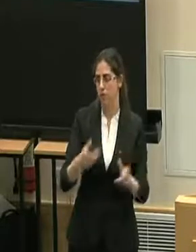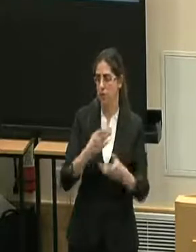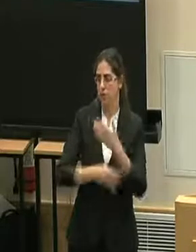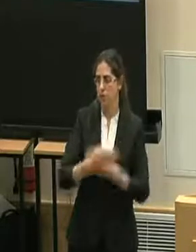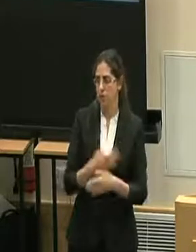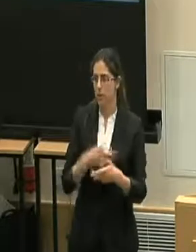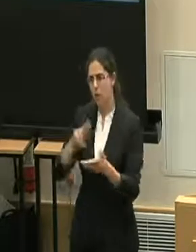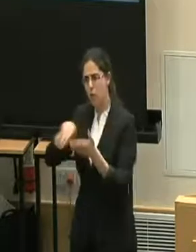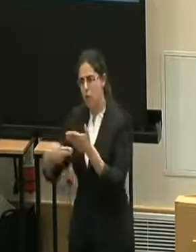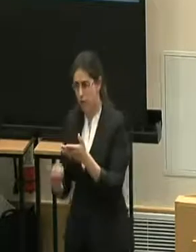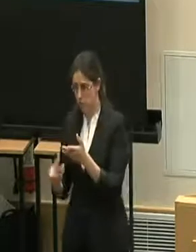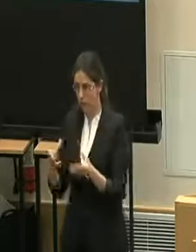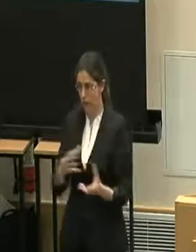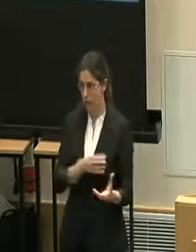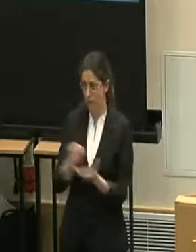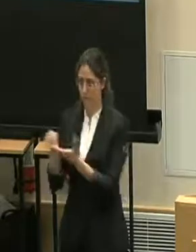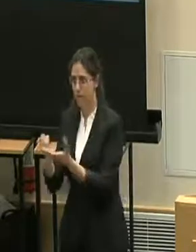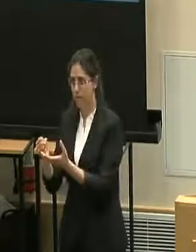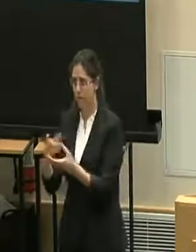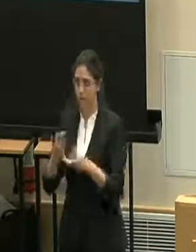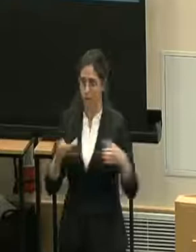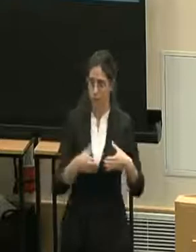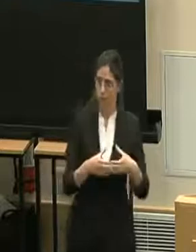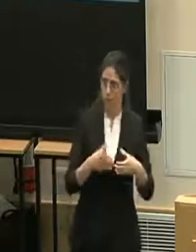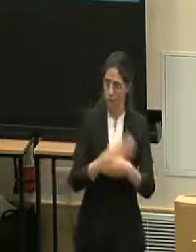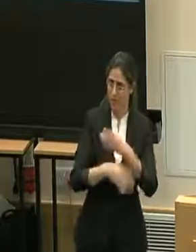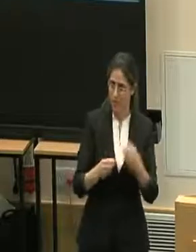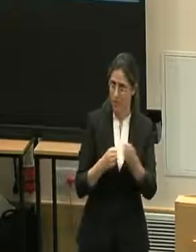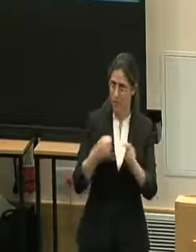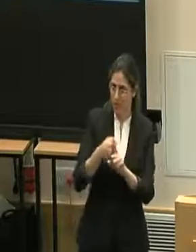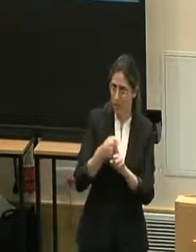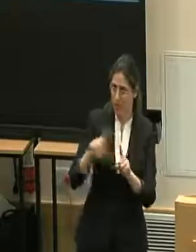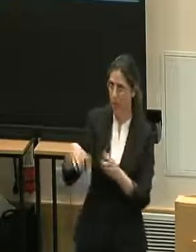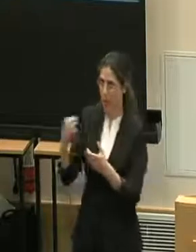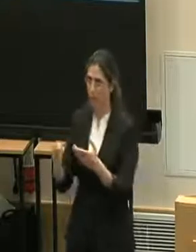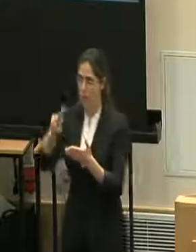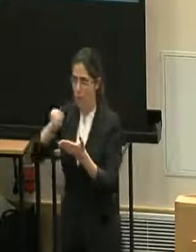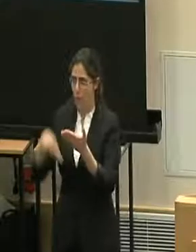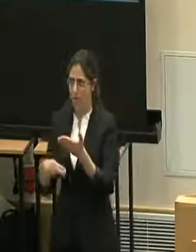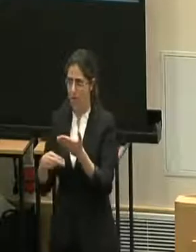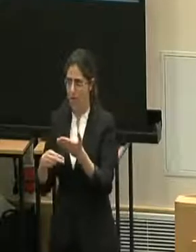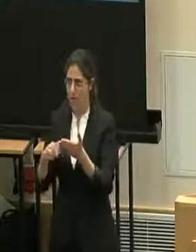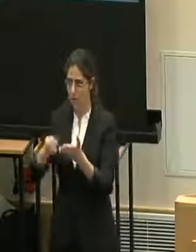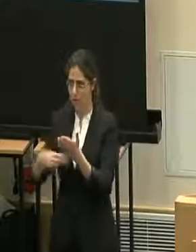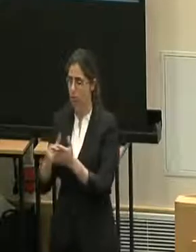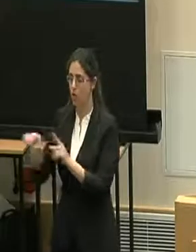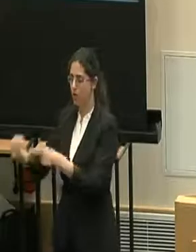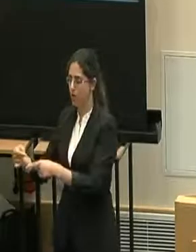produced. Now, the theme of this week is making it